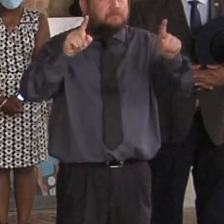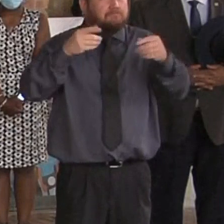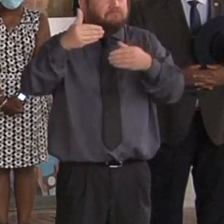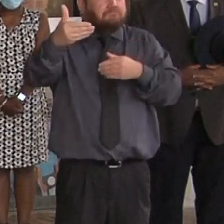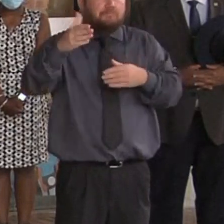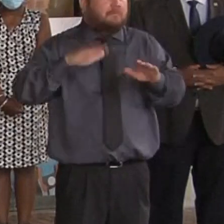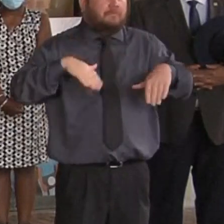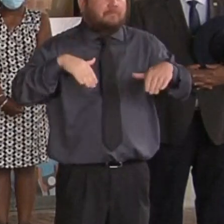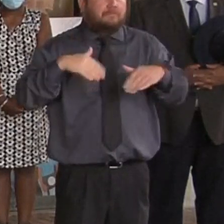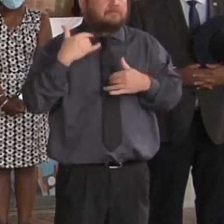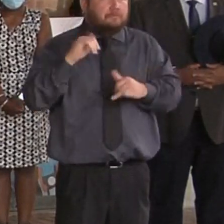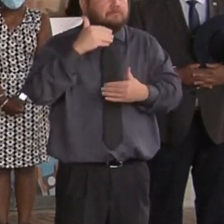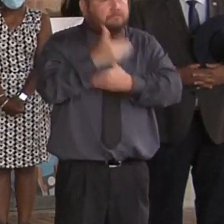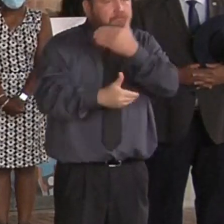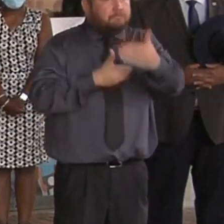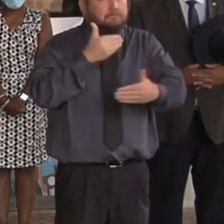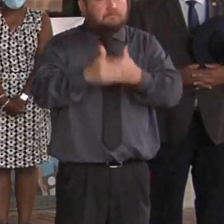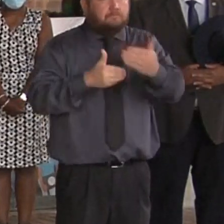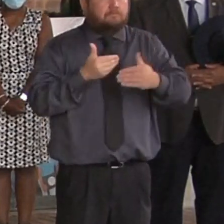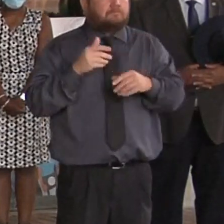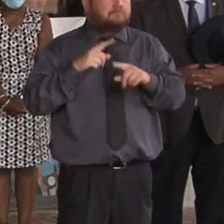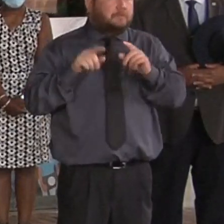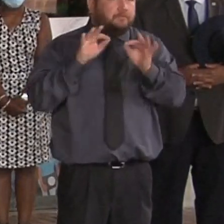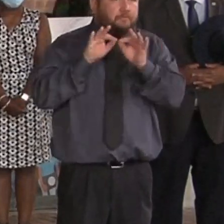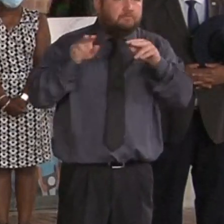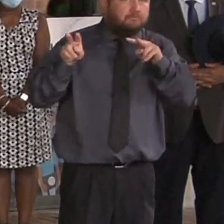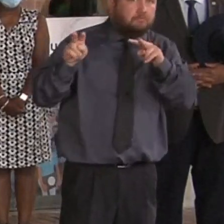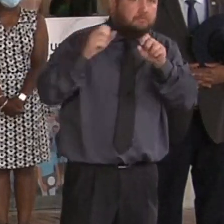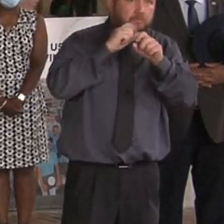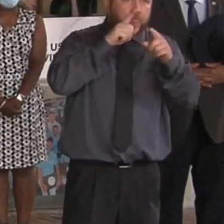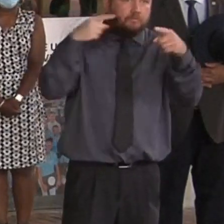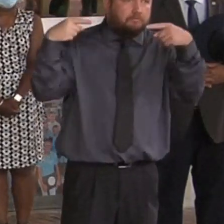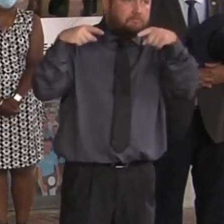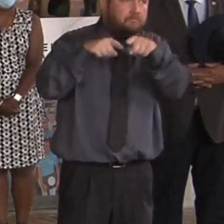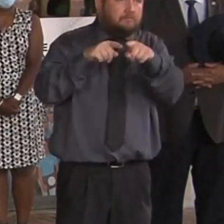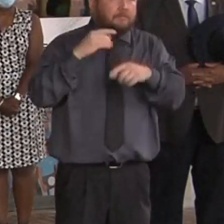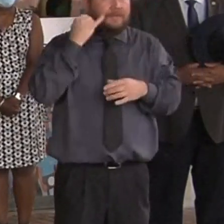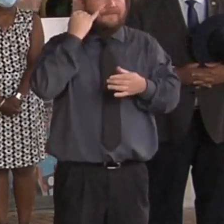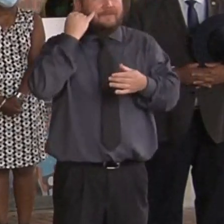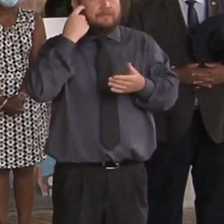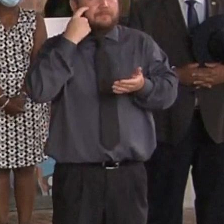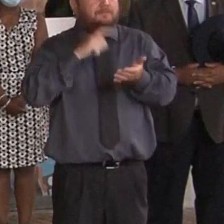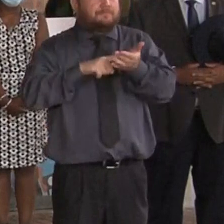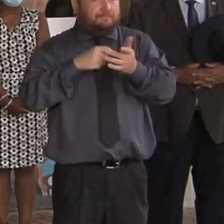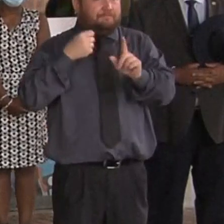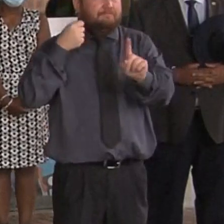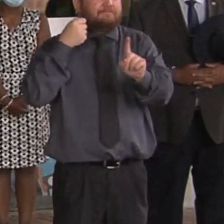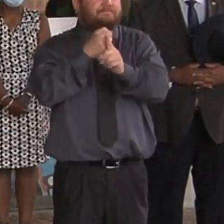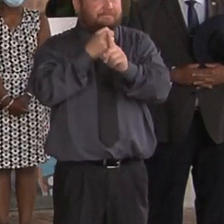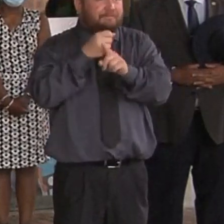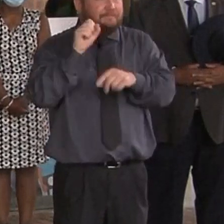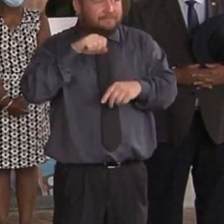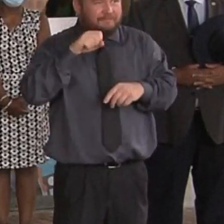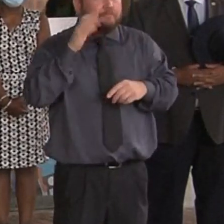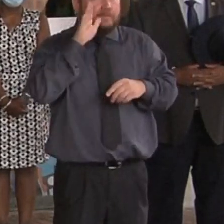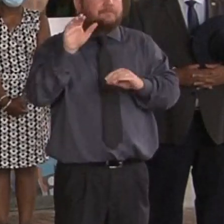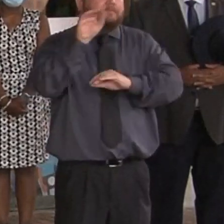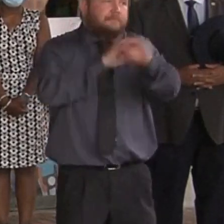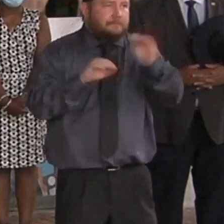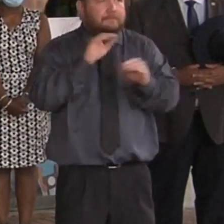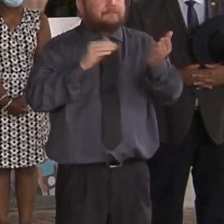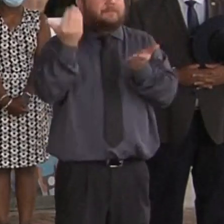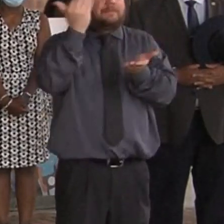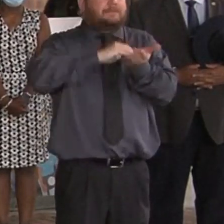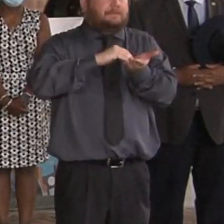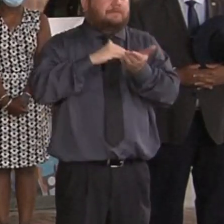we're putting in there. So it's going to be, to answer your question quickly, it's incumbent upon the police department, and we're going to be, our A&F